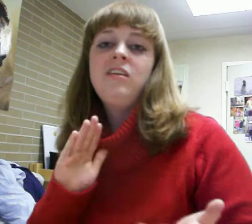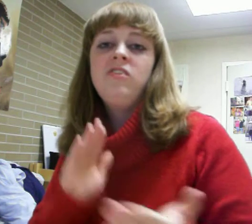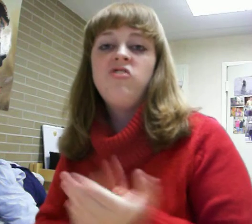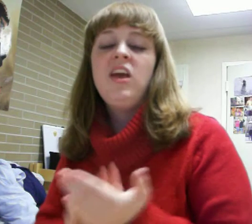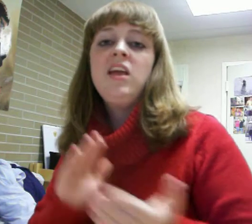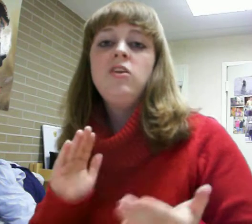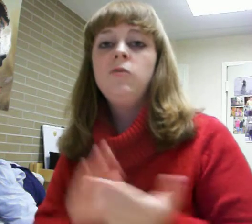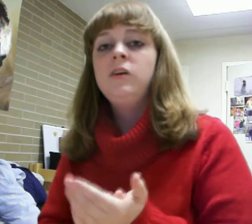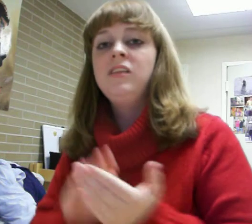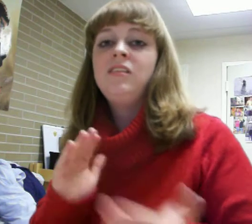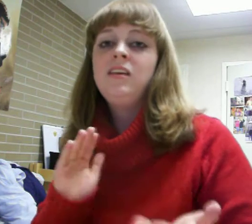ingenuity